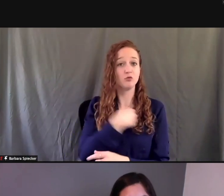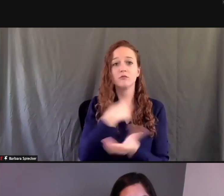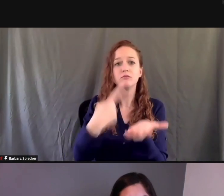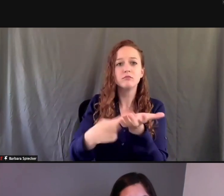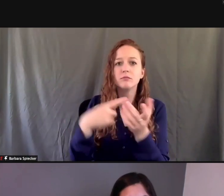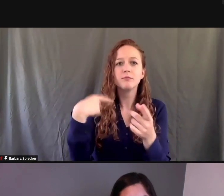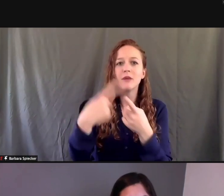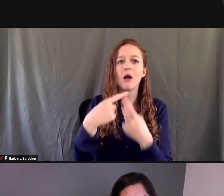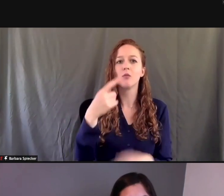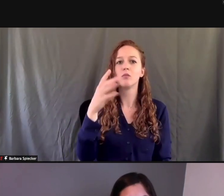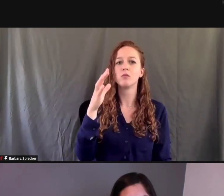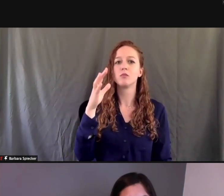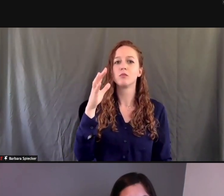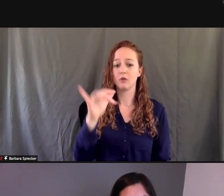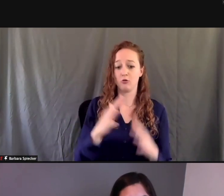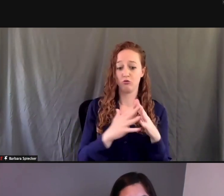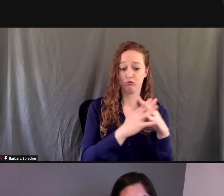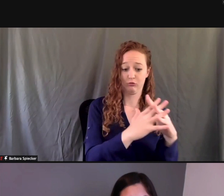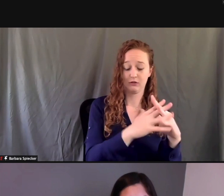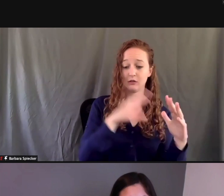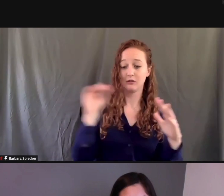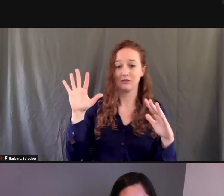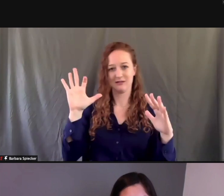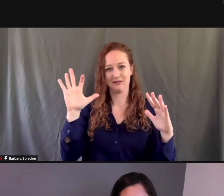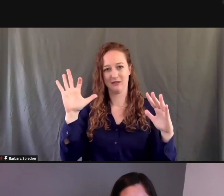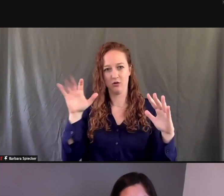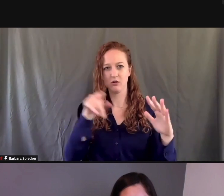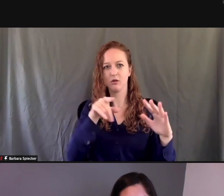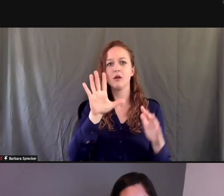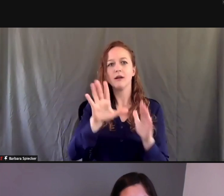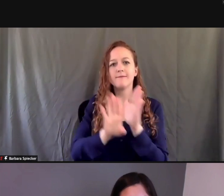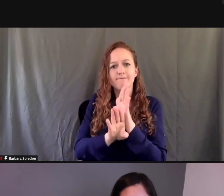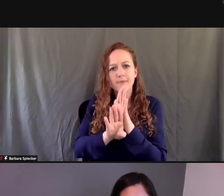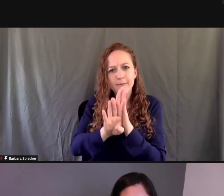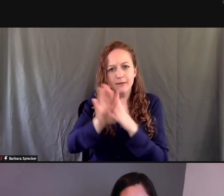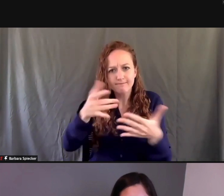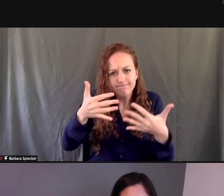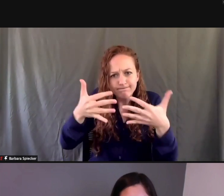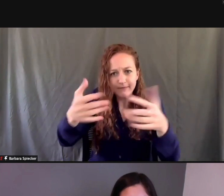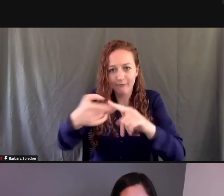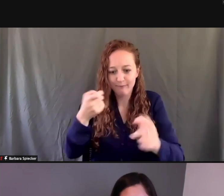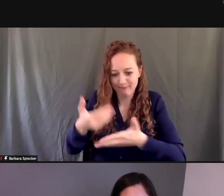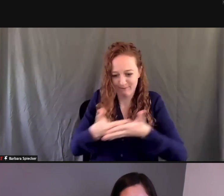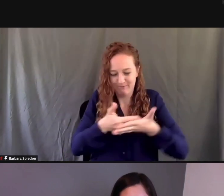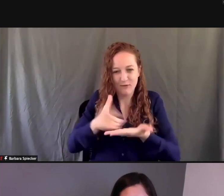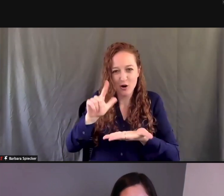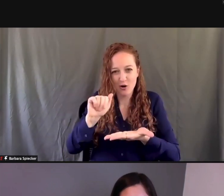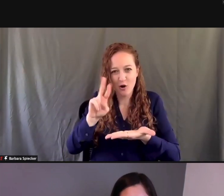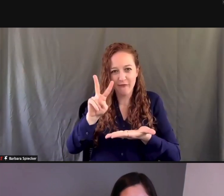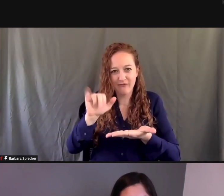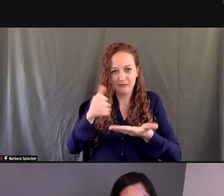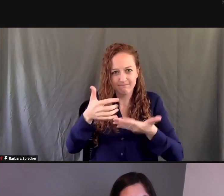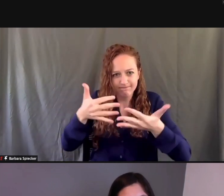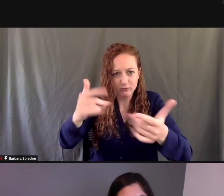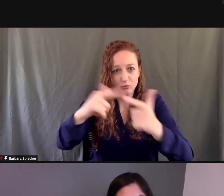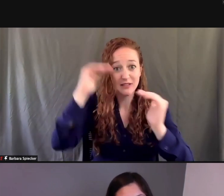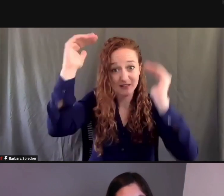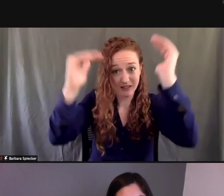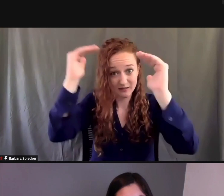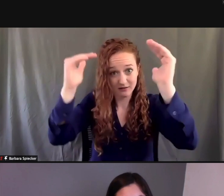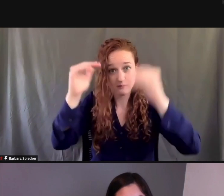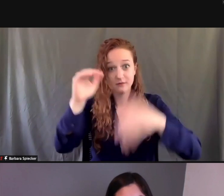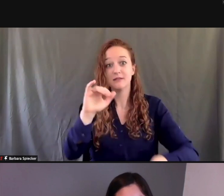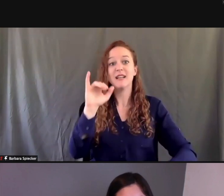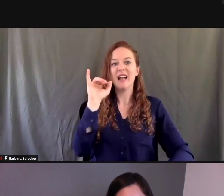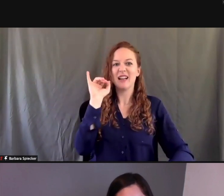of practice, a lot of blood, sweat, and tears and heartbreak over these. This has been quite a journey. So I'll show you our transformation.